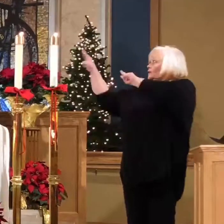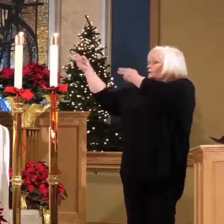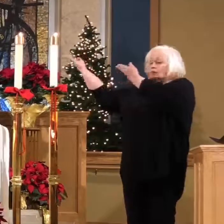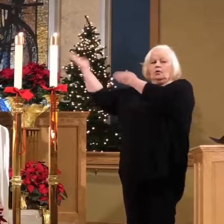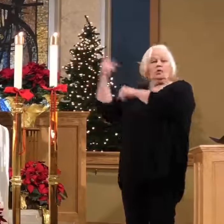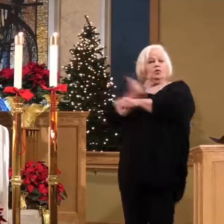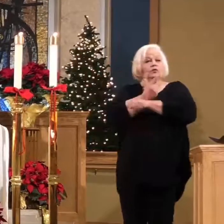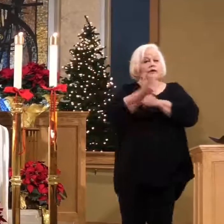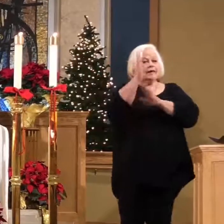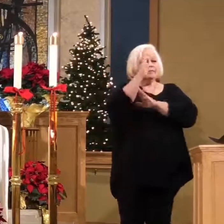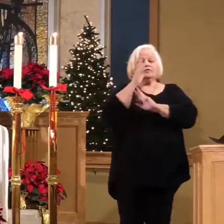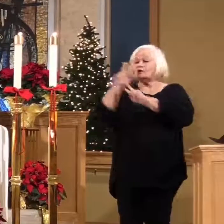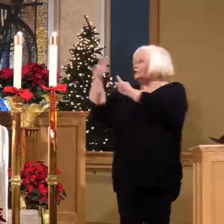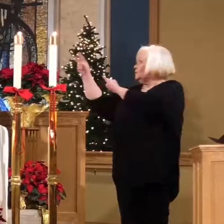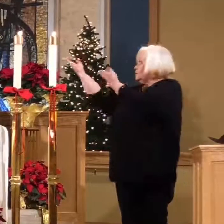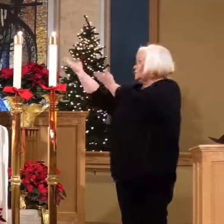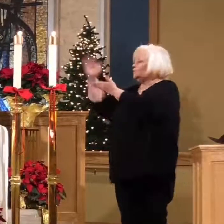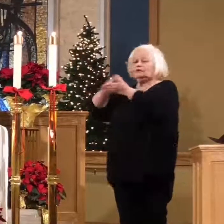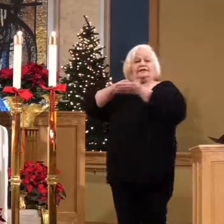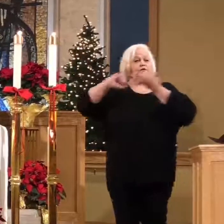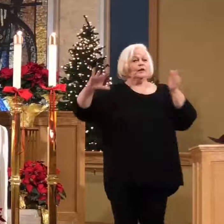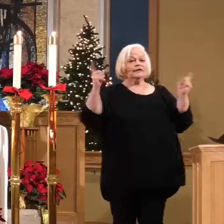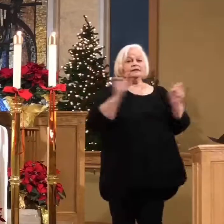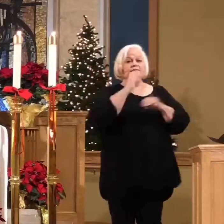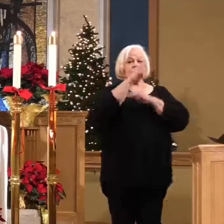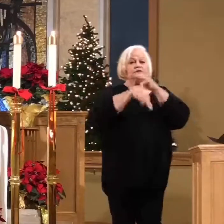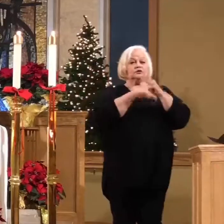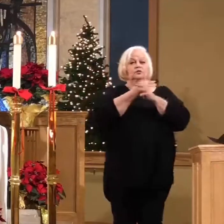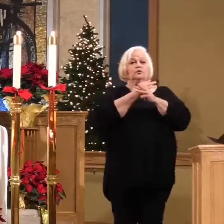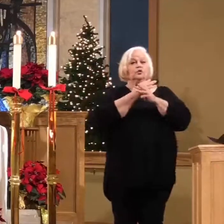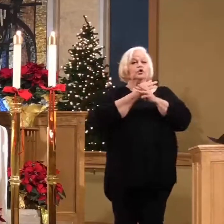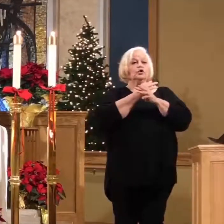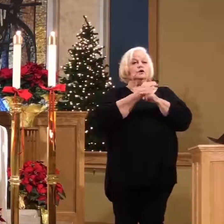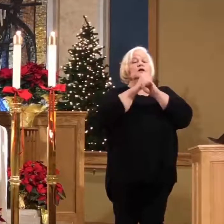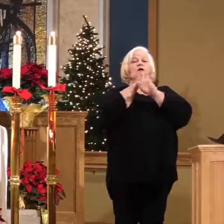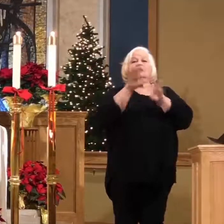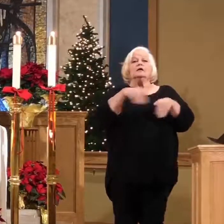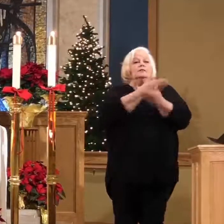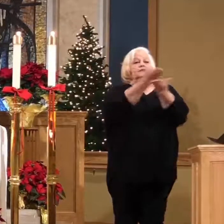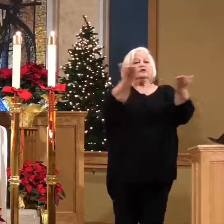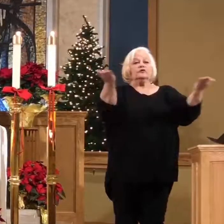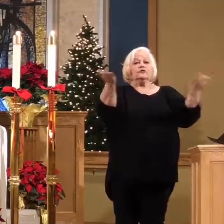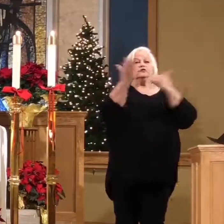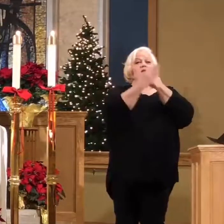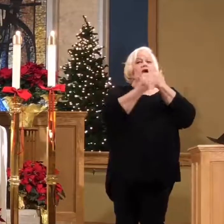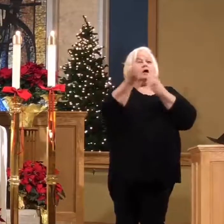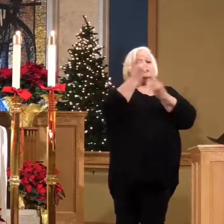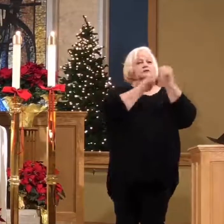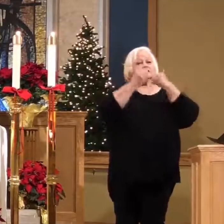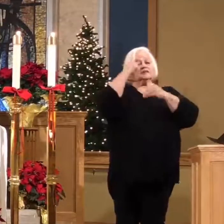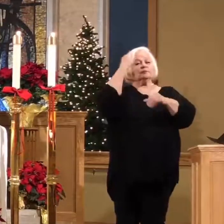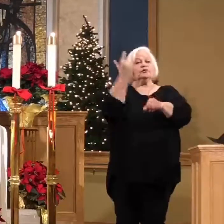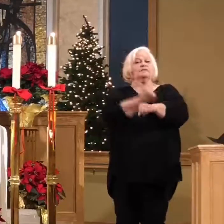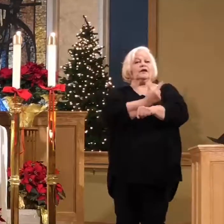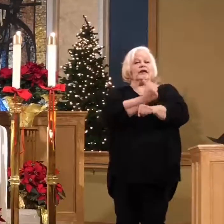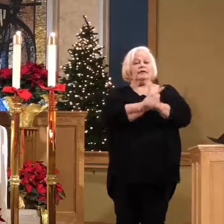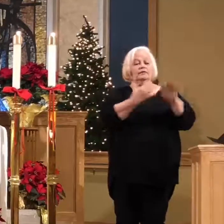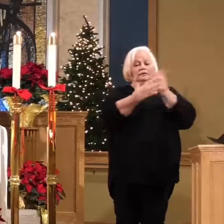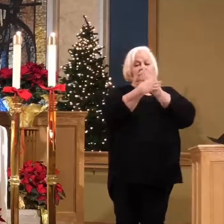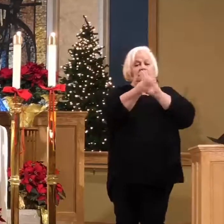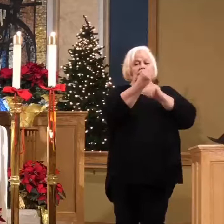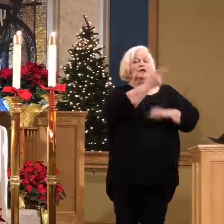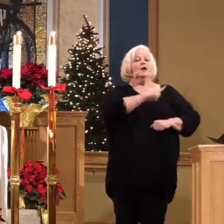Behold the Lamb of God, behold him who takes away the sins of the world. Blessed are those called to the supper of the